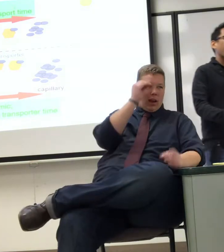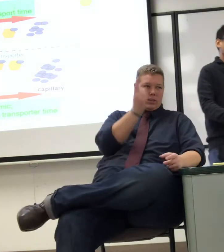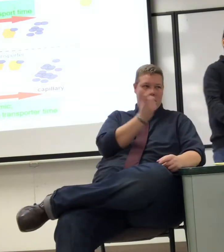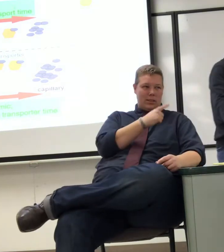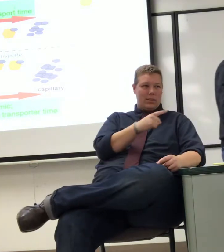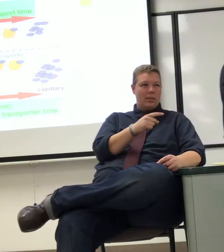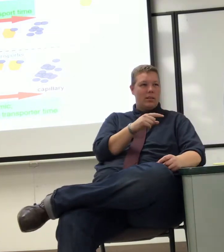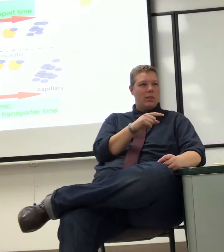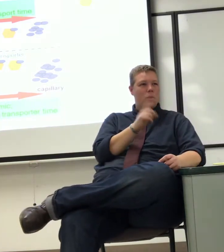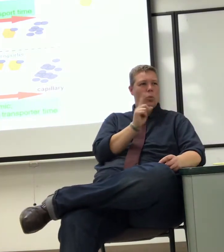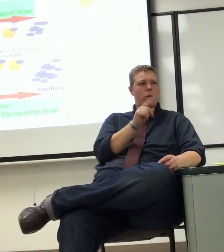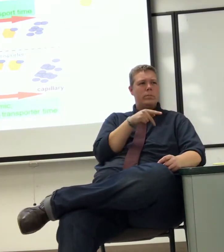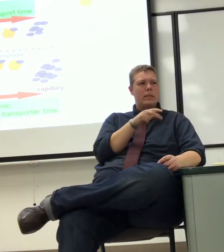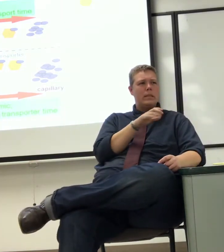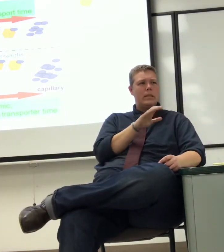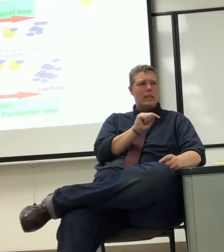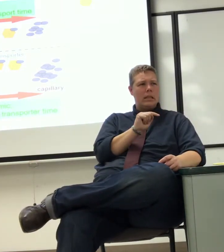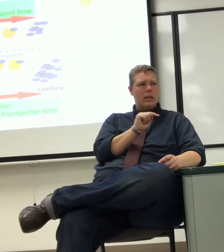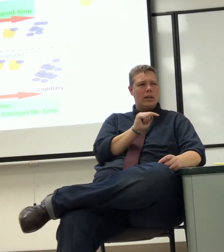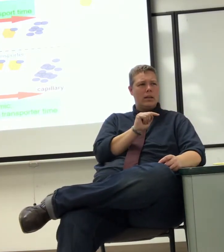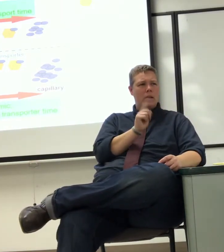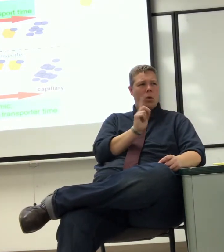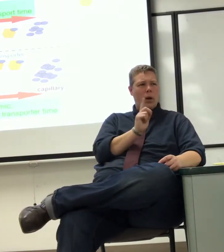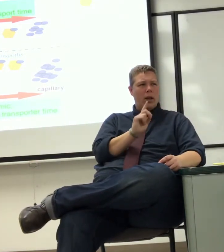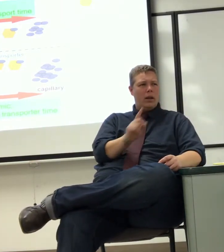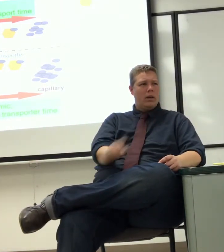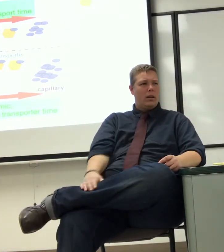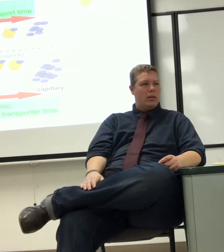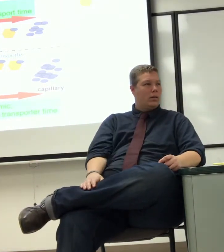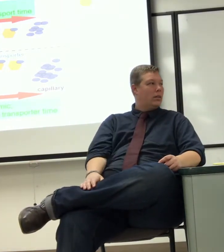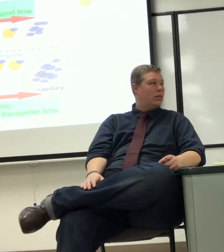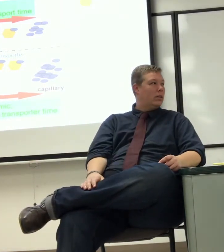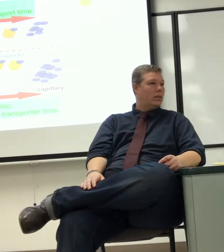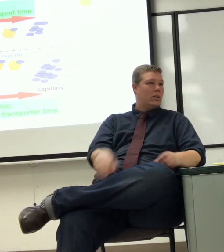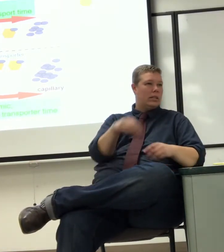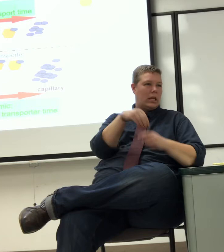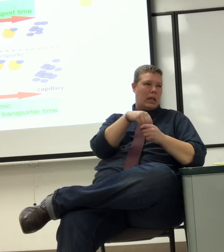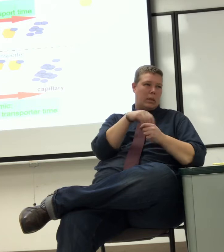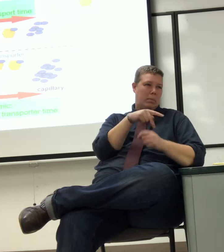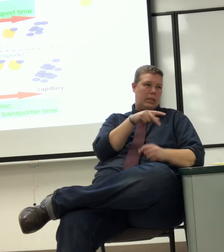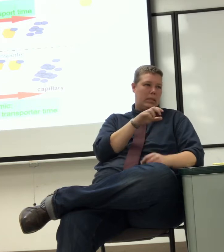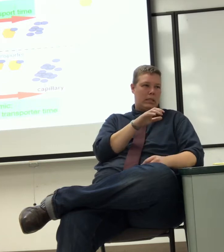Yeah. Where are the PCT cells located? Oh, just in the PCT,